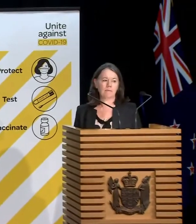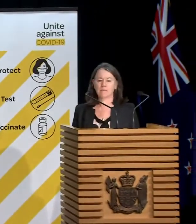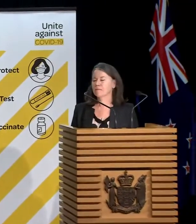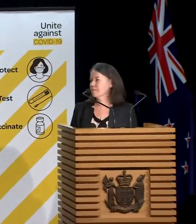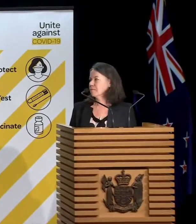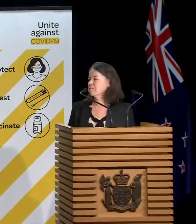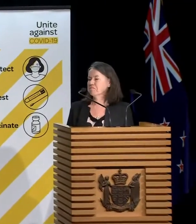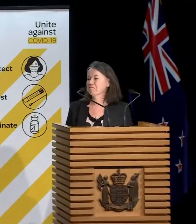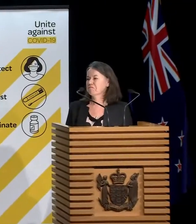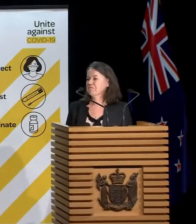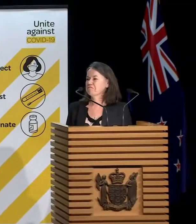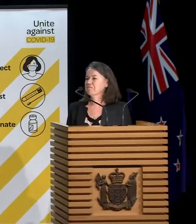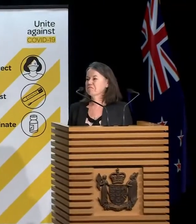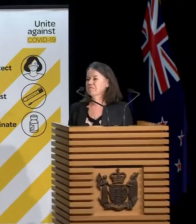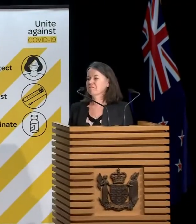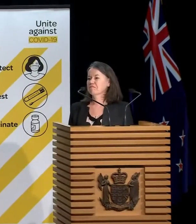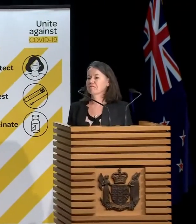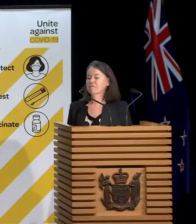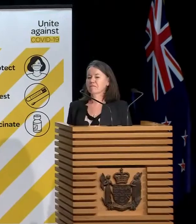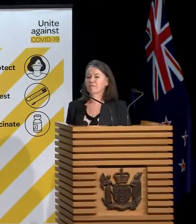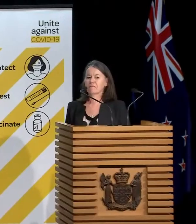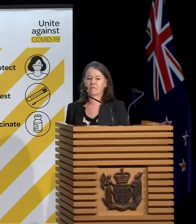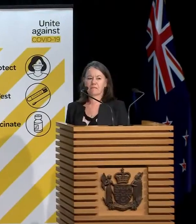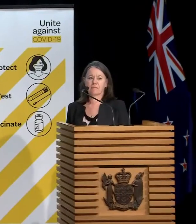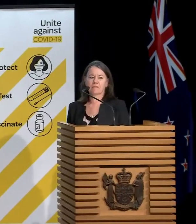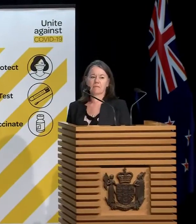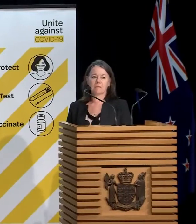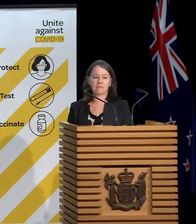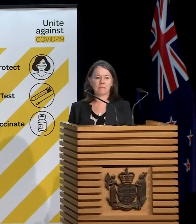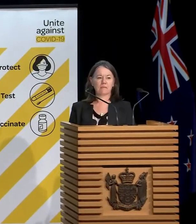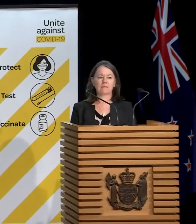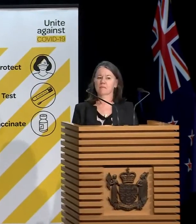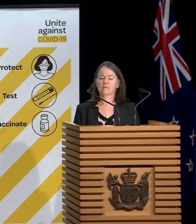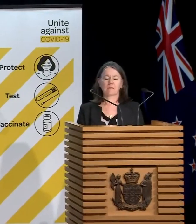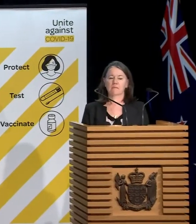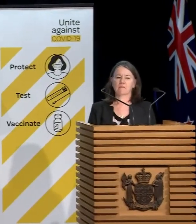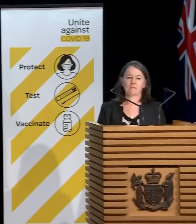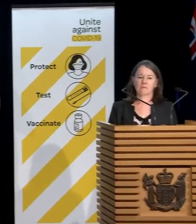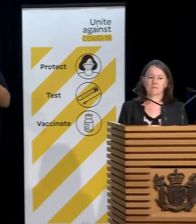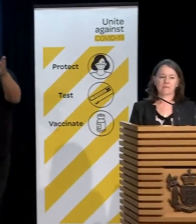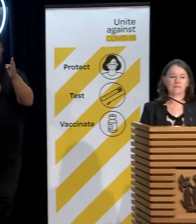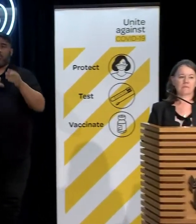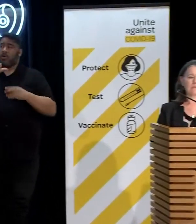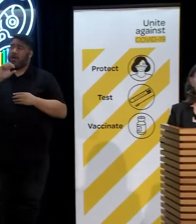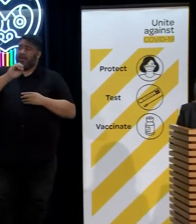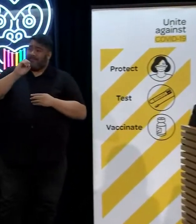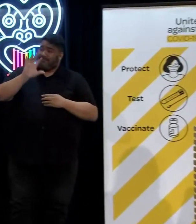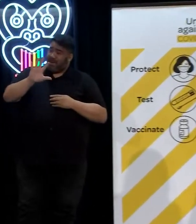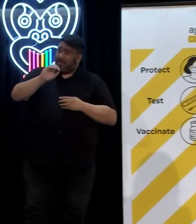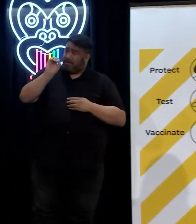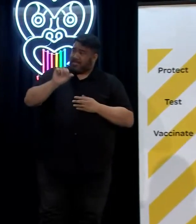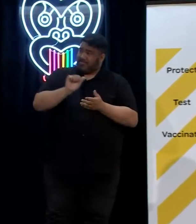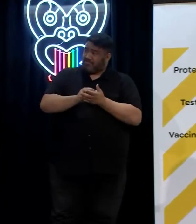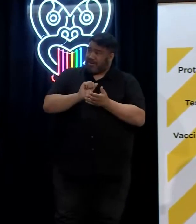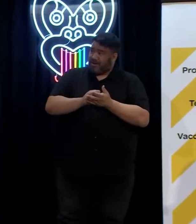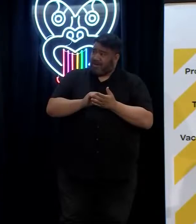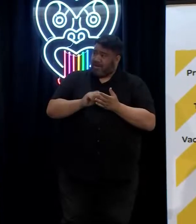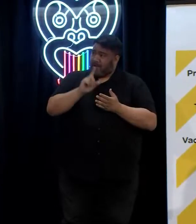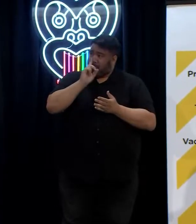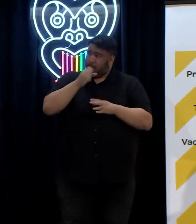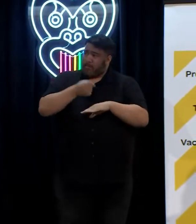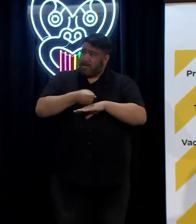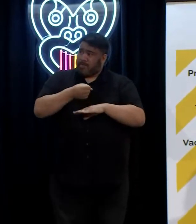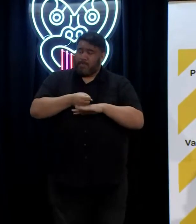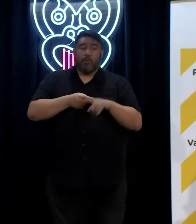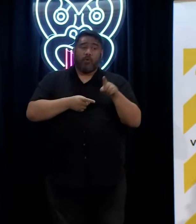possible. We'll just... And the health advice 90%, no? The Director General said yesterday we need at least 90%. At least was